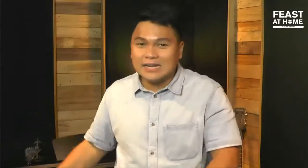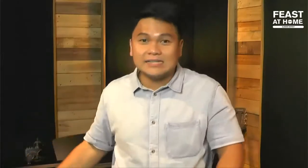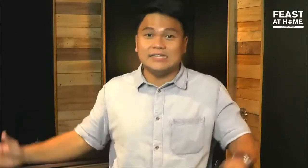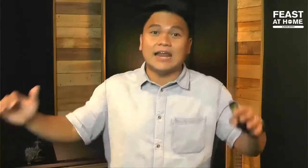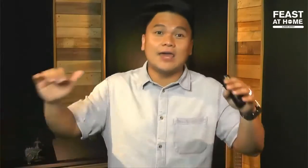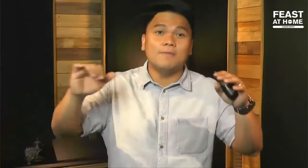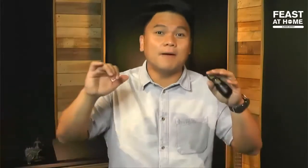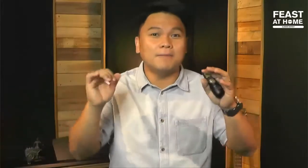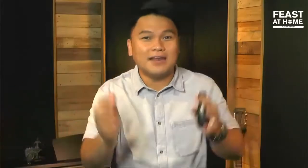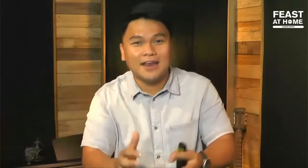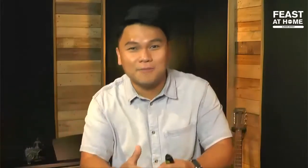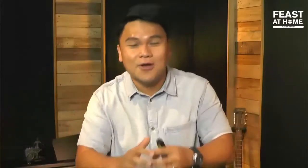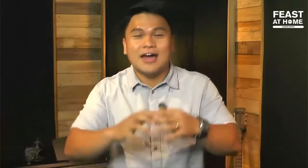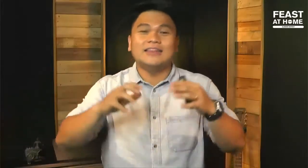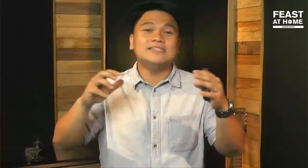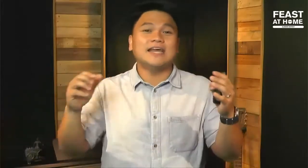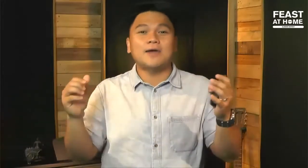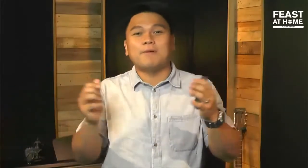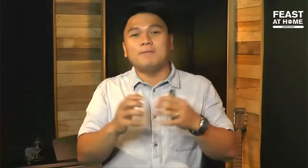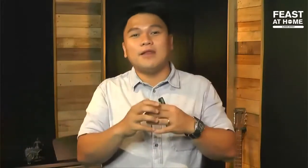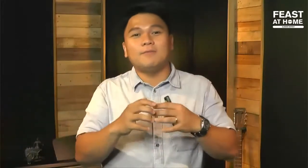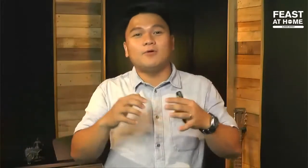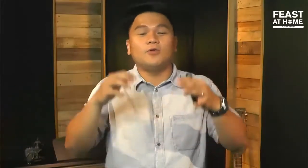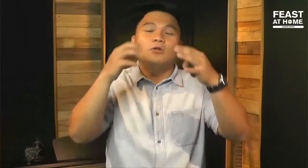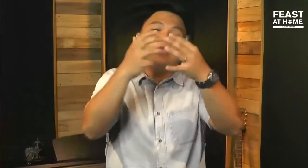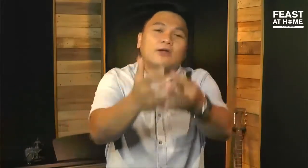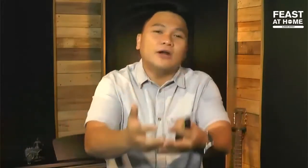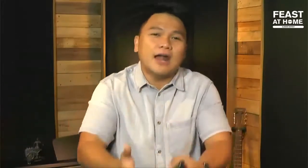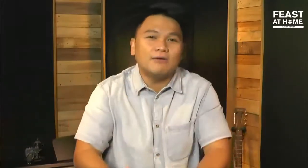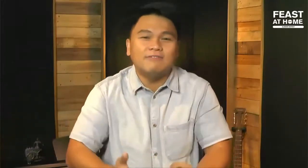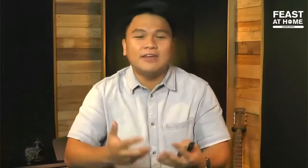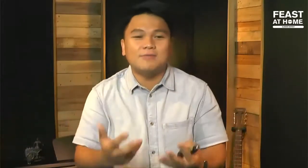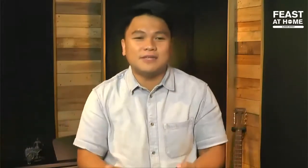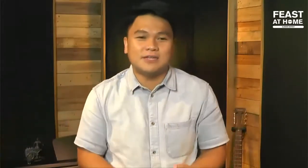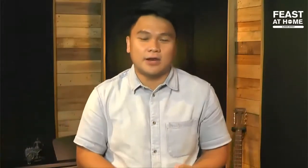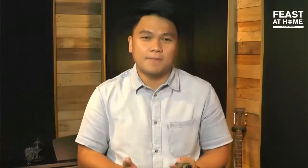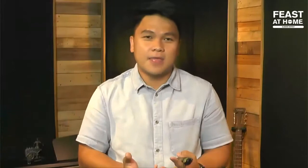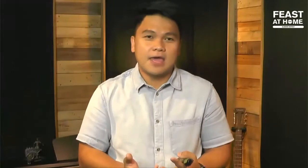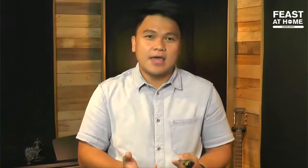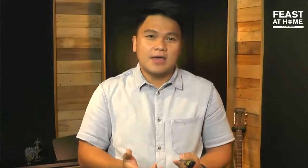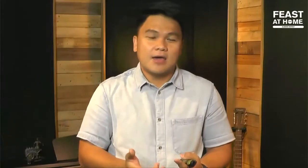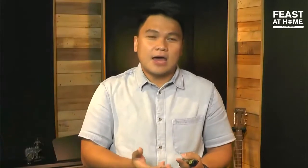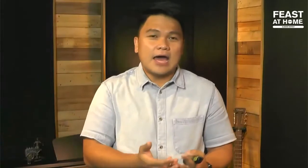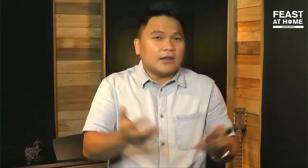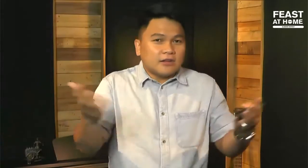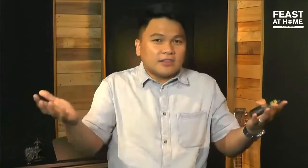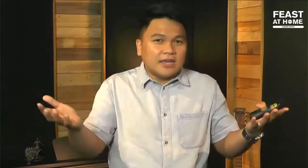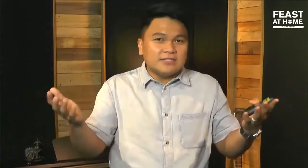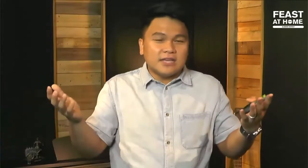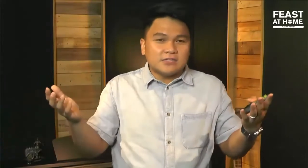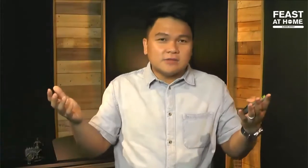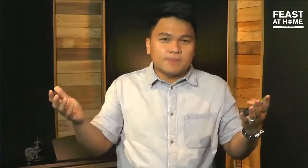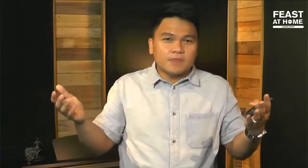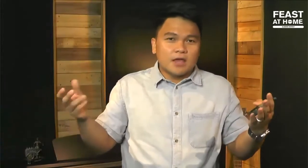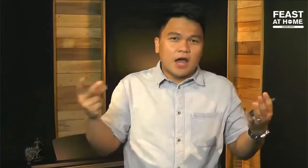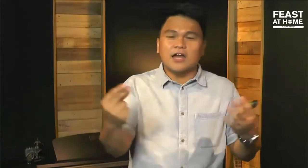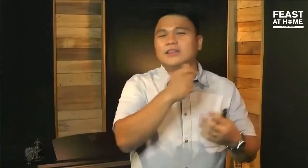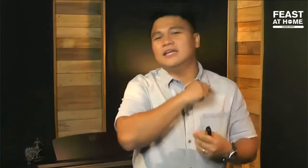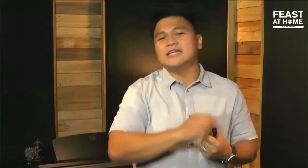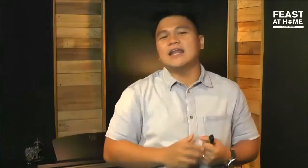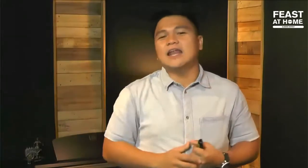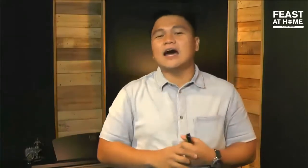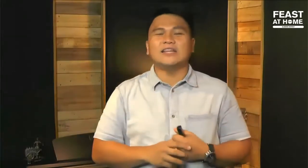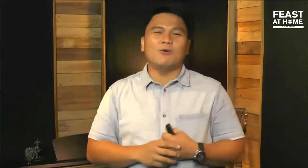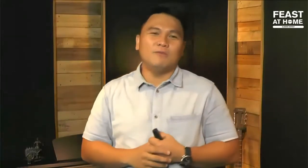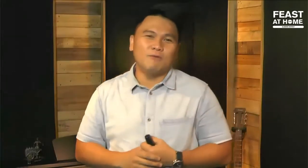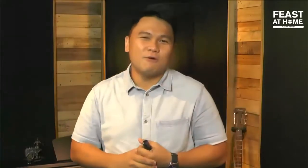dahil dyan, nasira yung pamilya mo. At nasira yung pamilya mo, you are now living in misery. Another thing is this, ang ganda